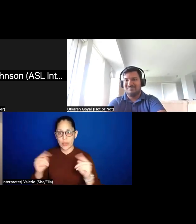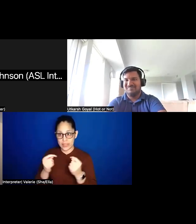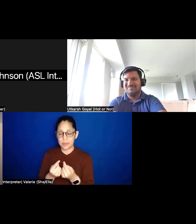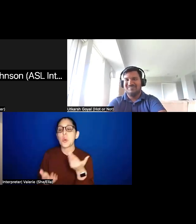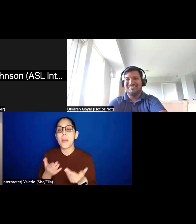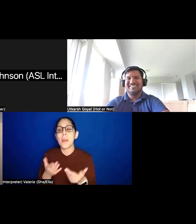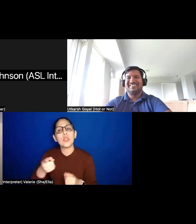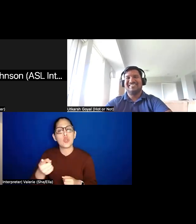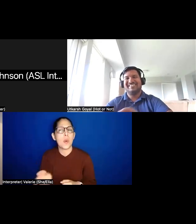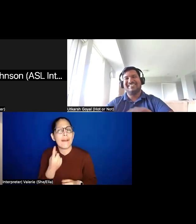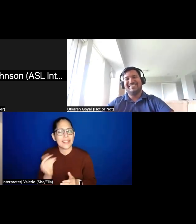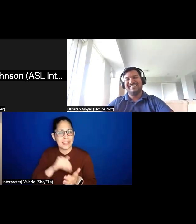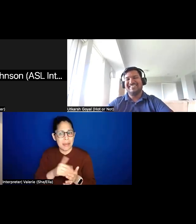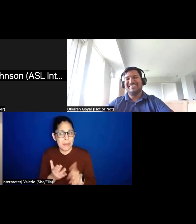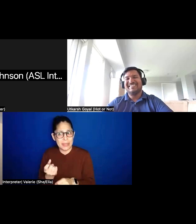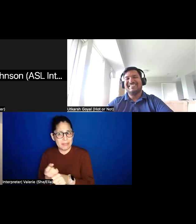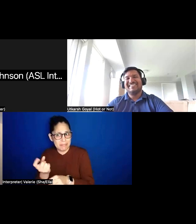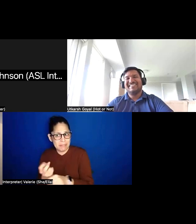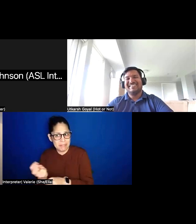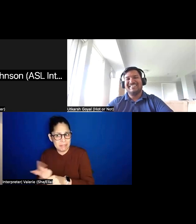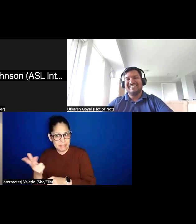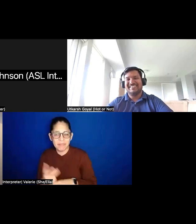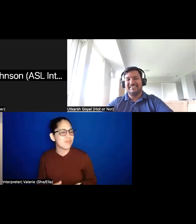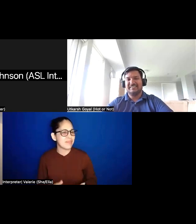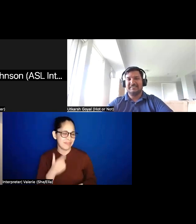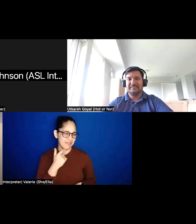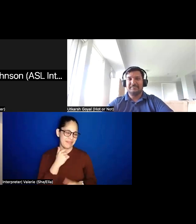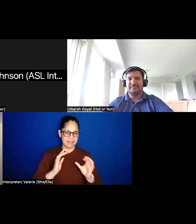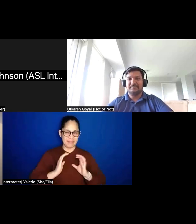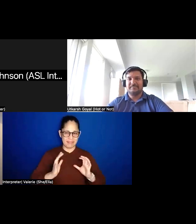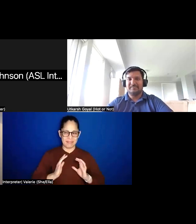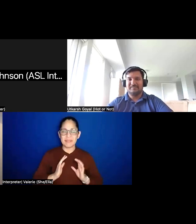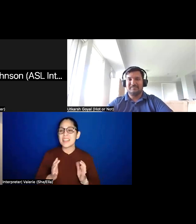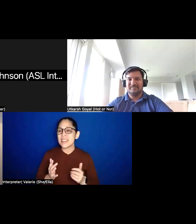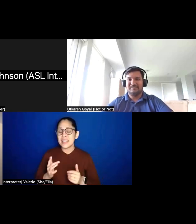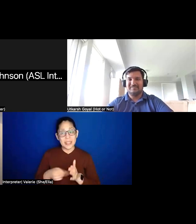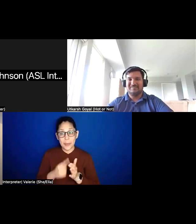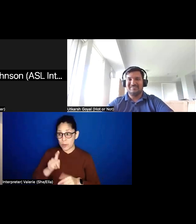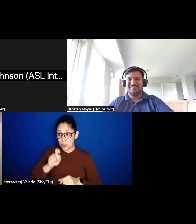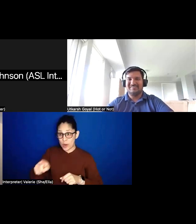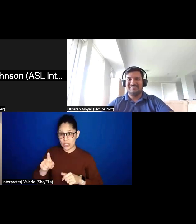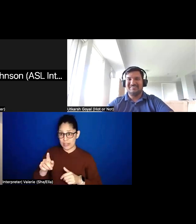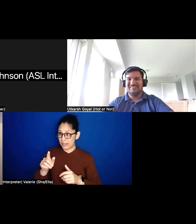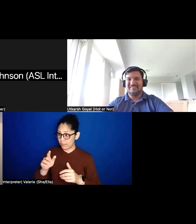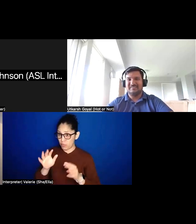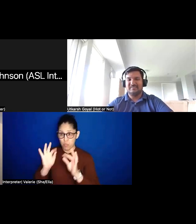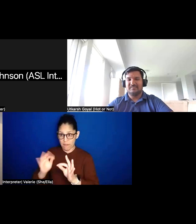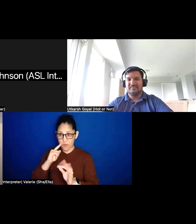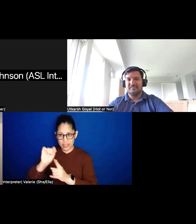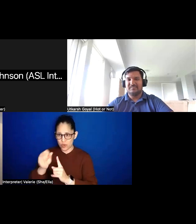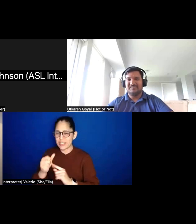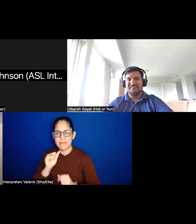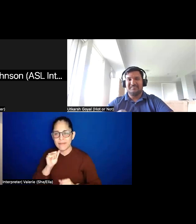in. That's fine. And you know what? Questions don't always fit the situation. So, but just hearing